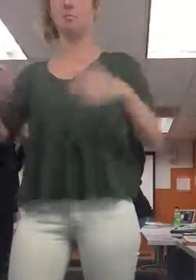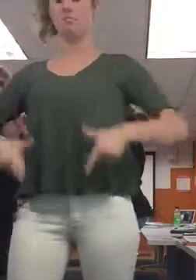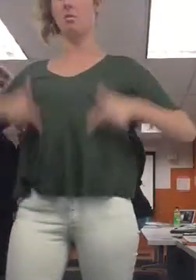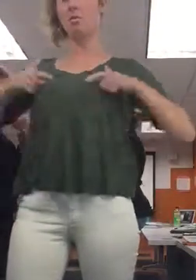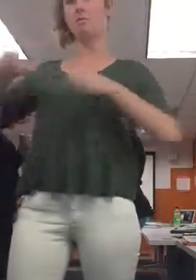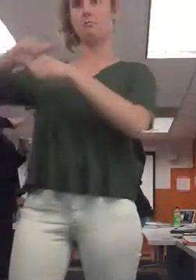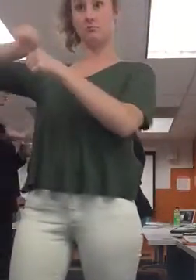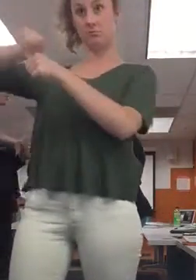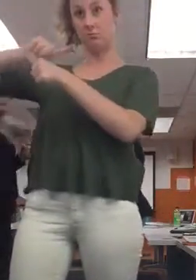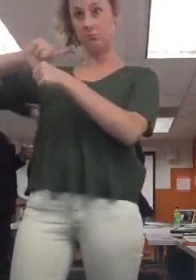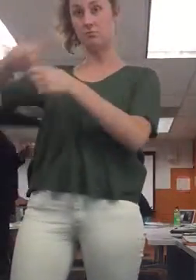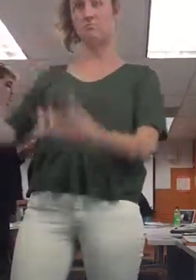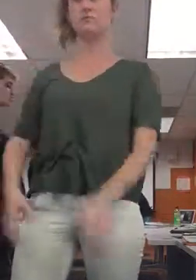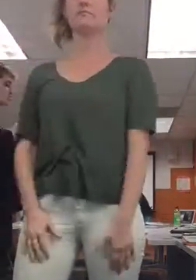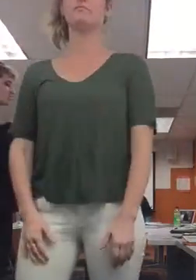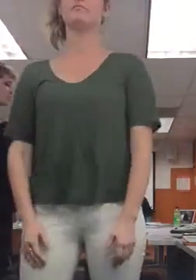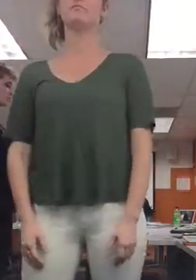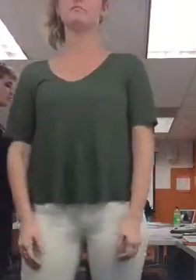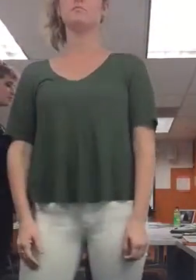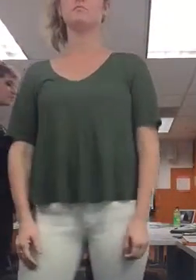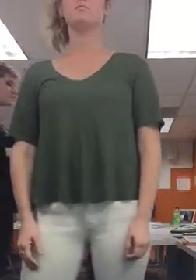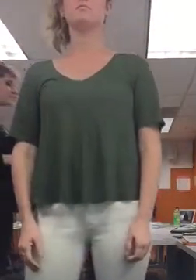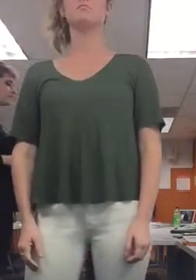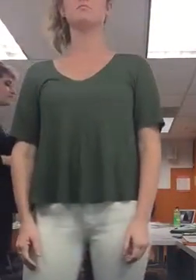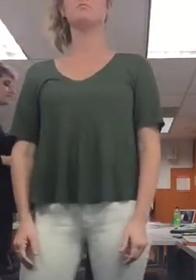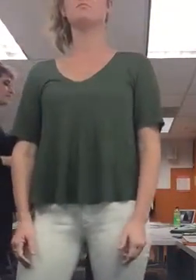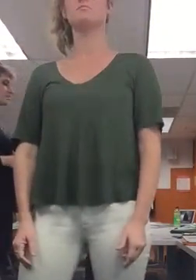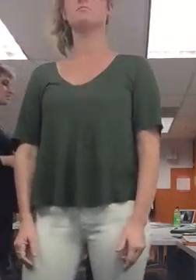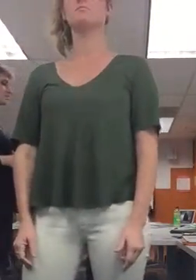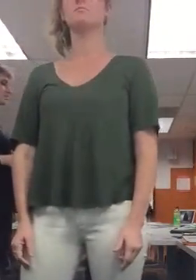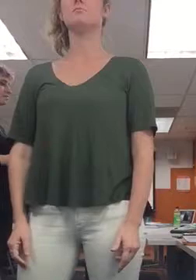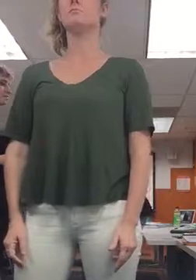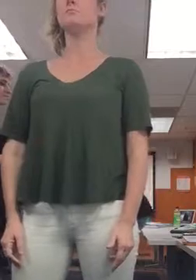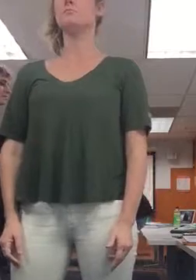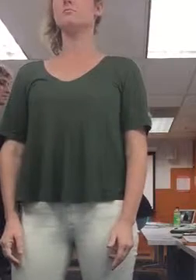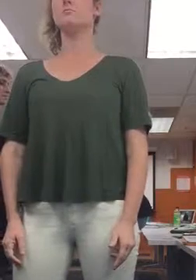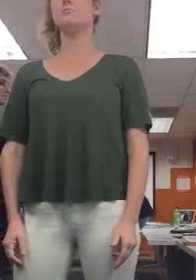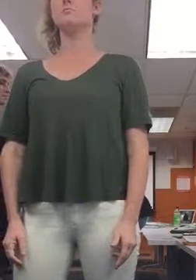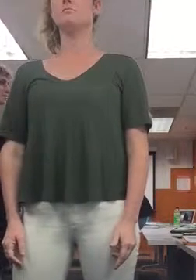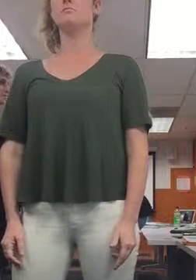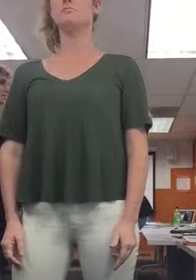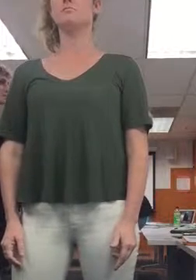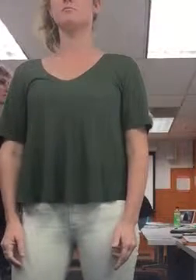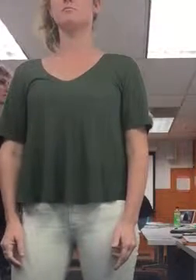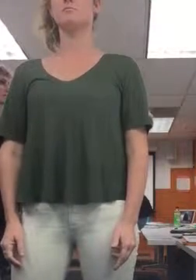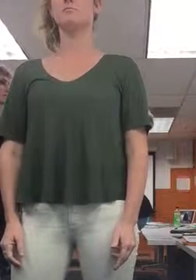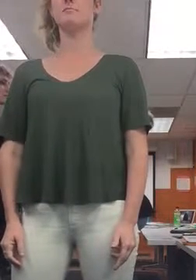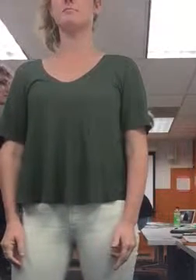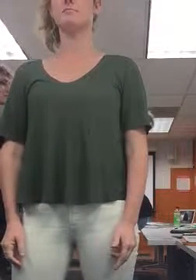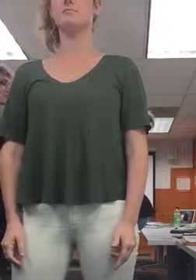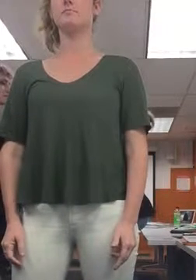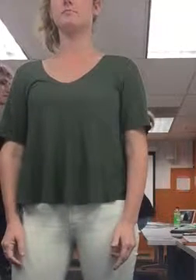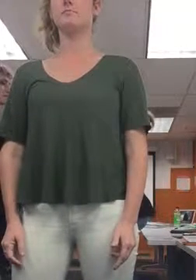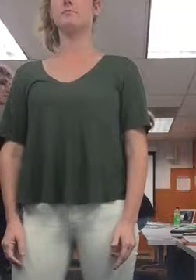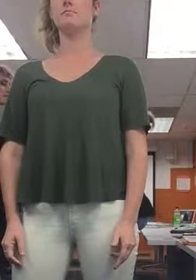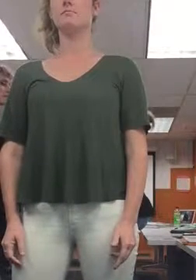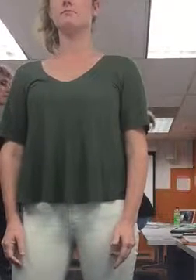The second trend is the decentralization or outmovement of manufacturing employment to the suburbs.